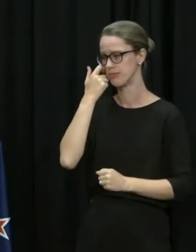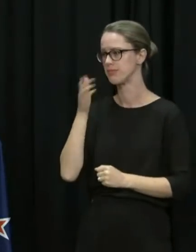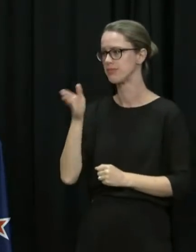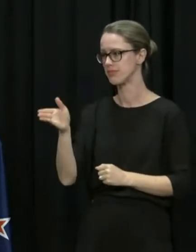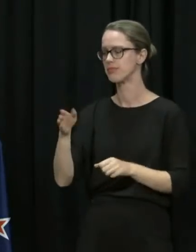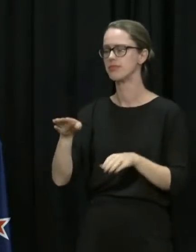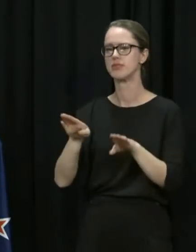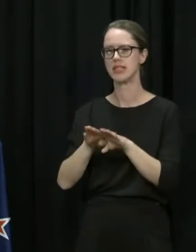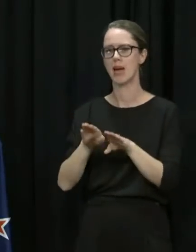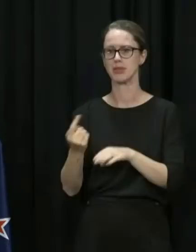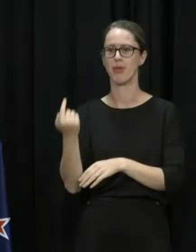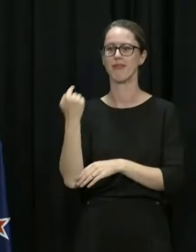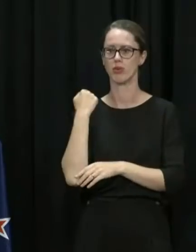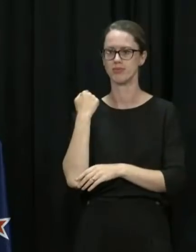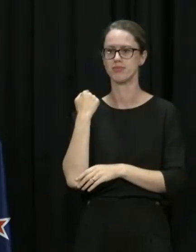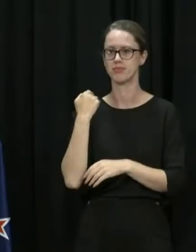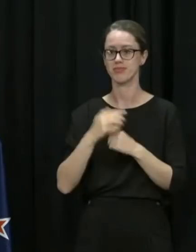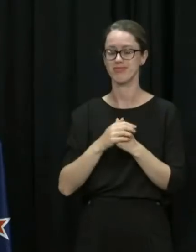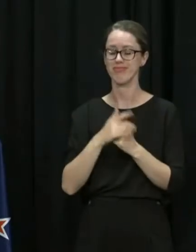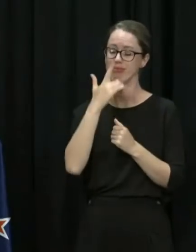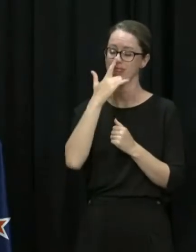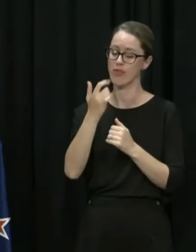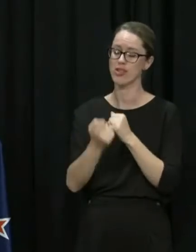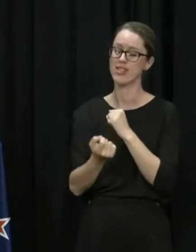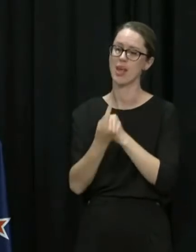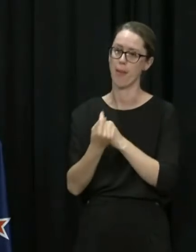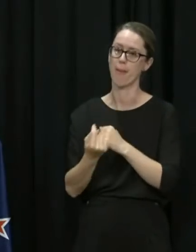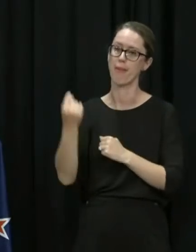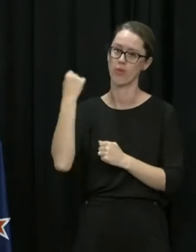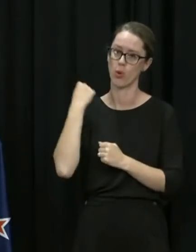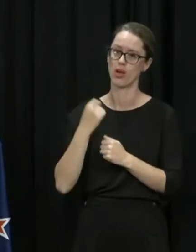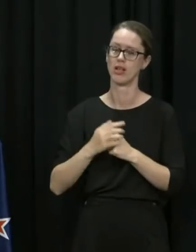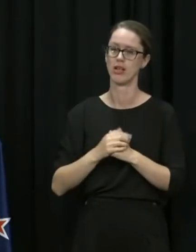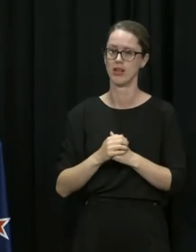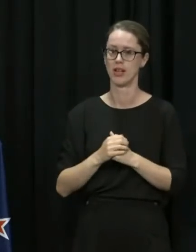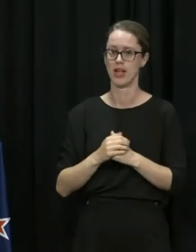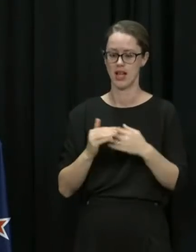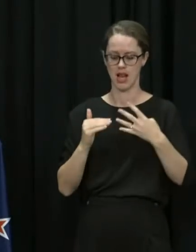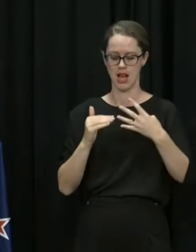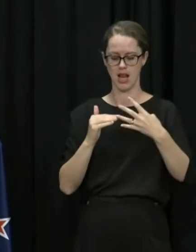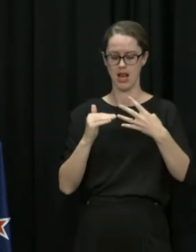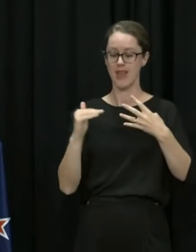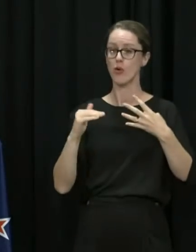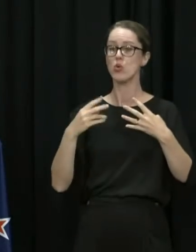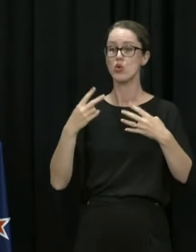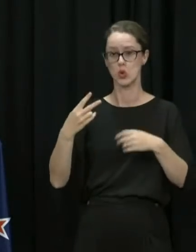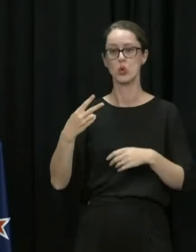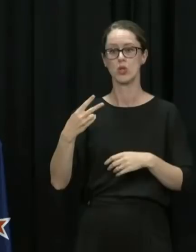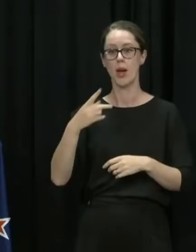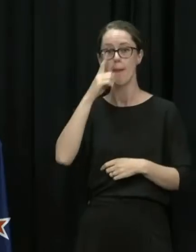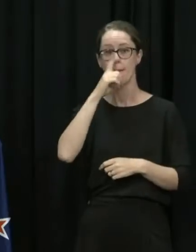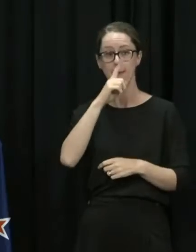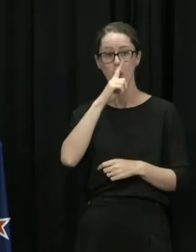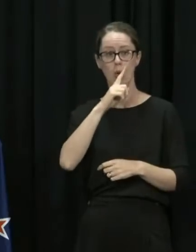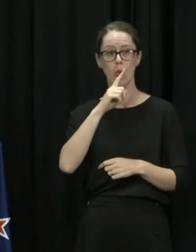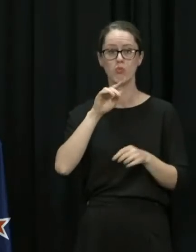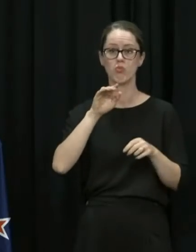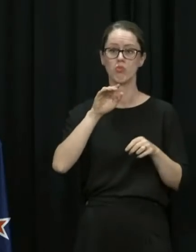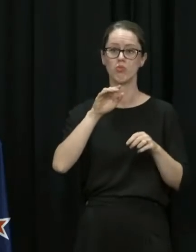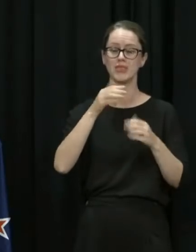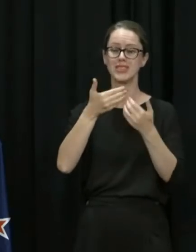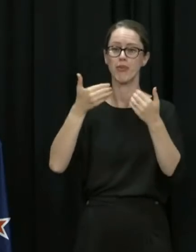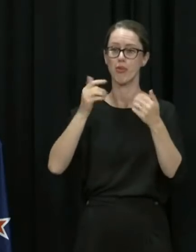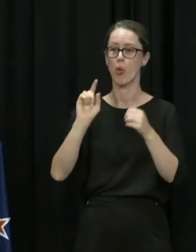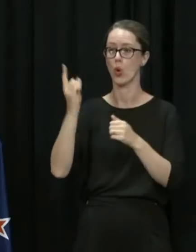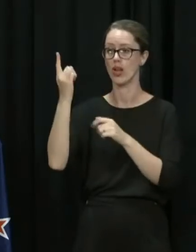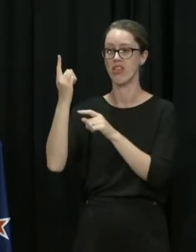before, and unfortunately we have been here before. So for level 2, people who are outside of Auckland,